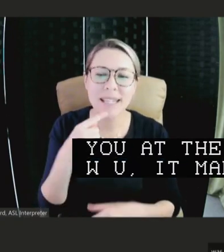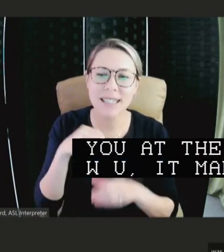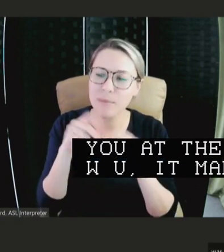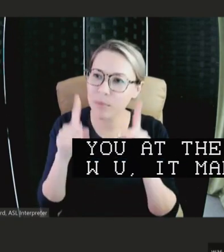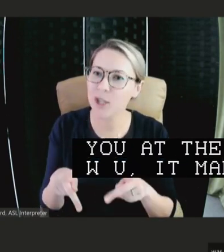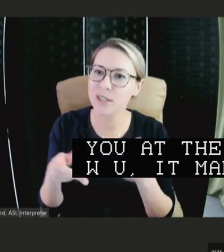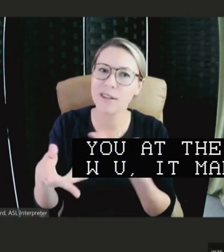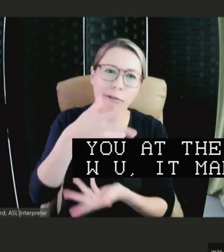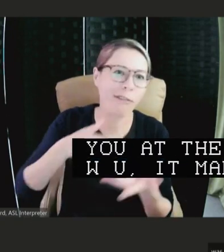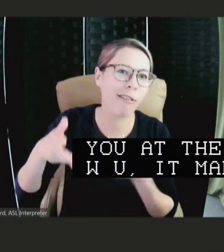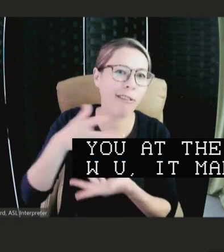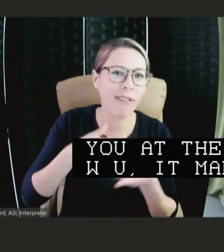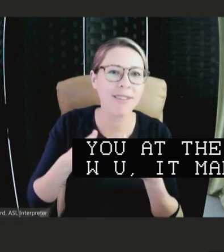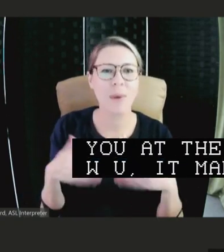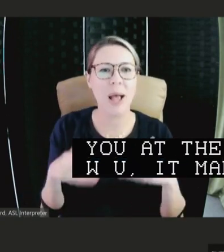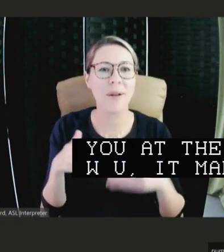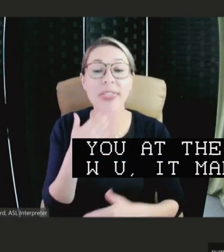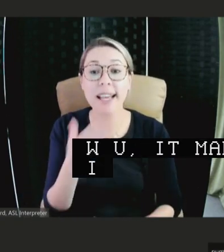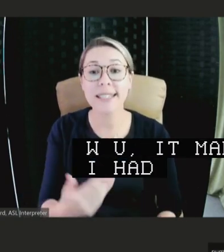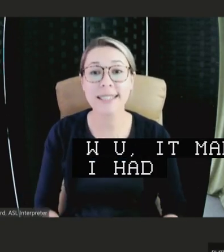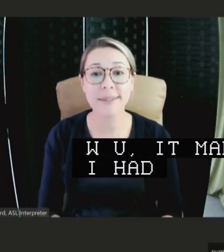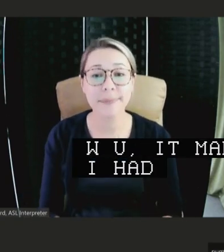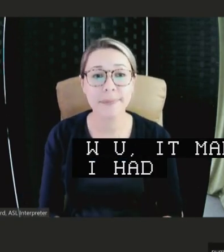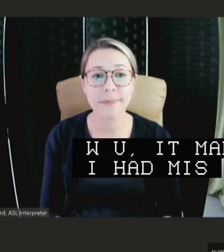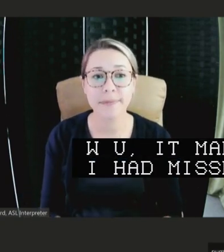contact. So thanks.